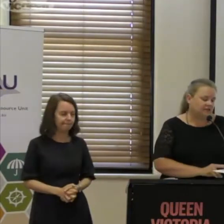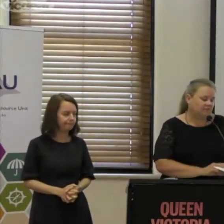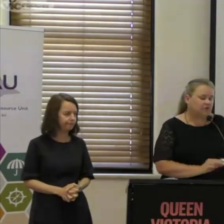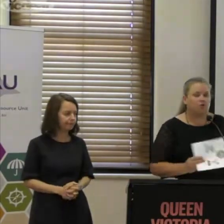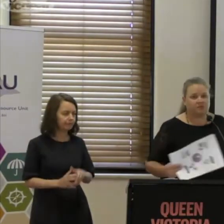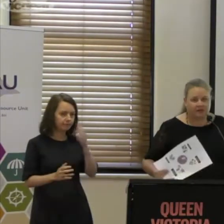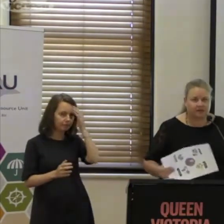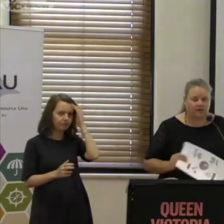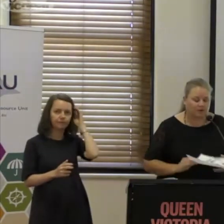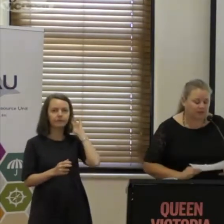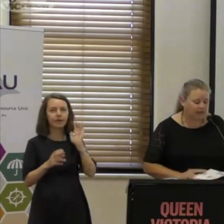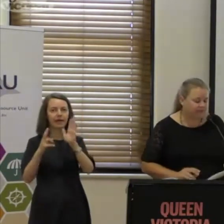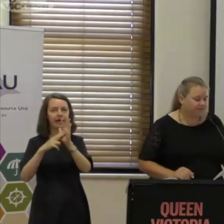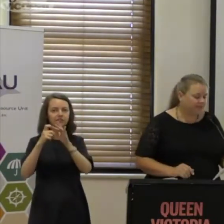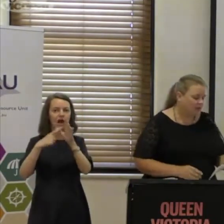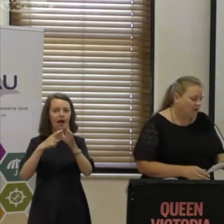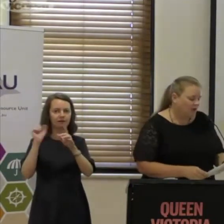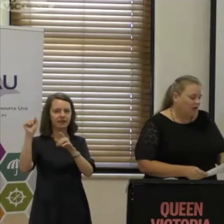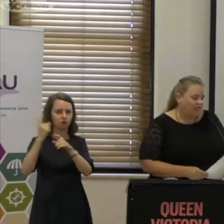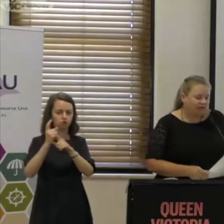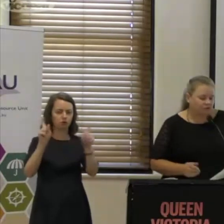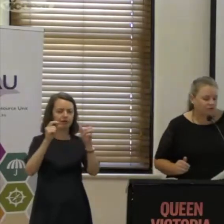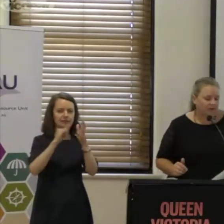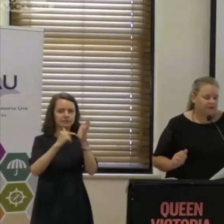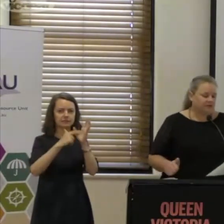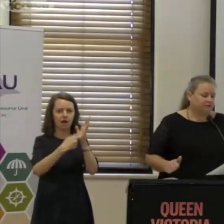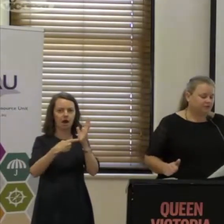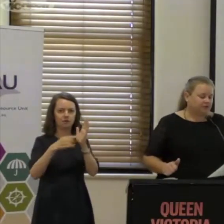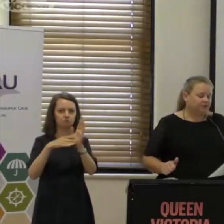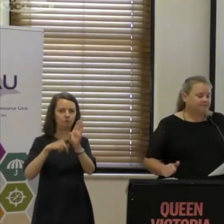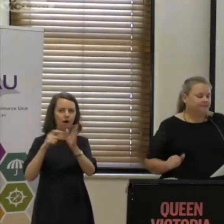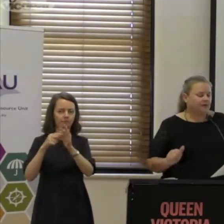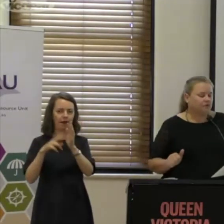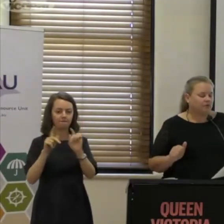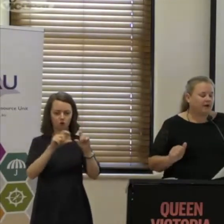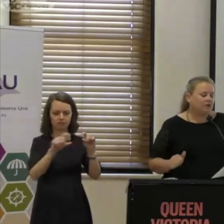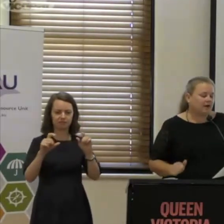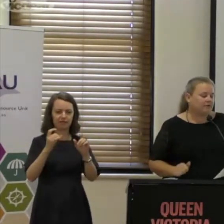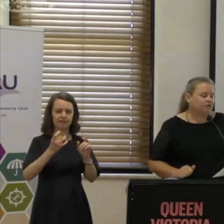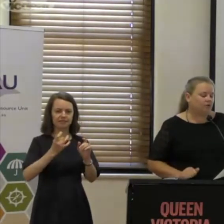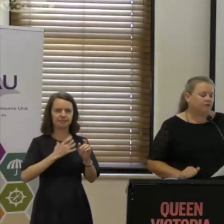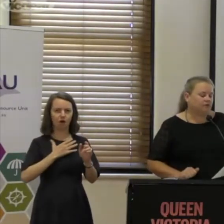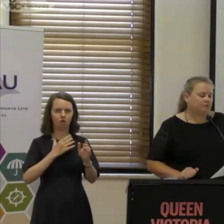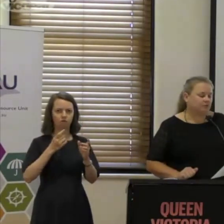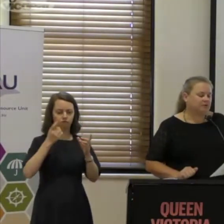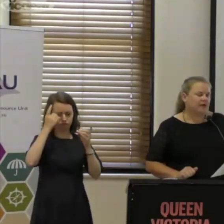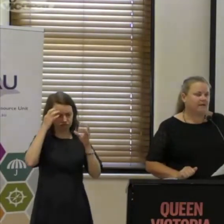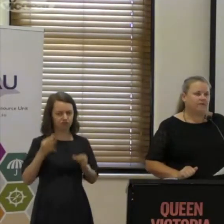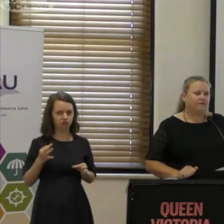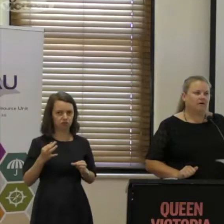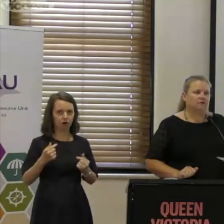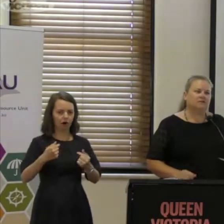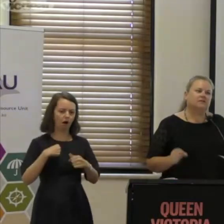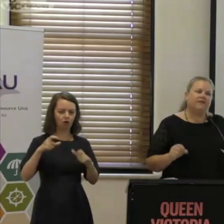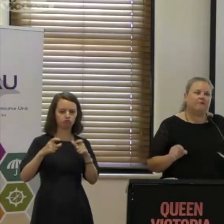agency talks about starting my plan, they talk about self-direction. So they talk about you have control over your supports and how